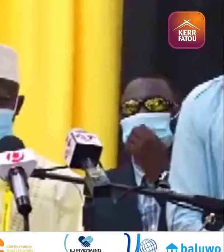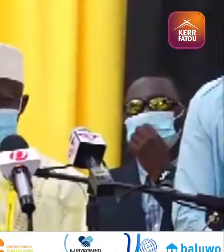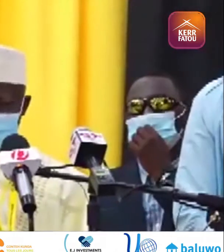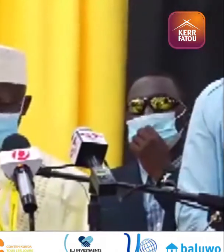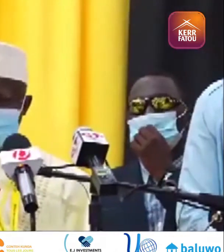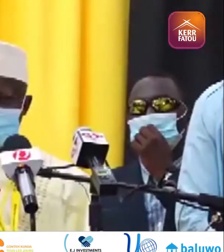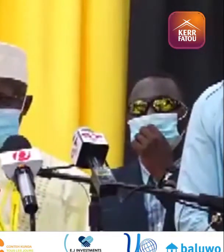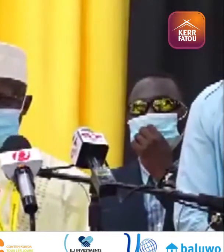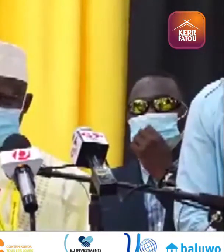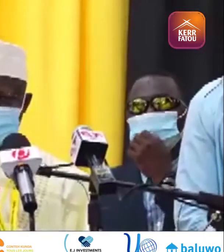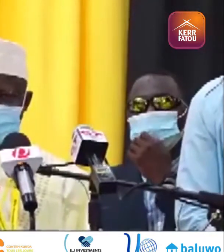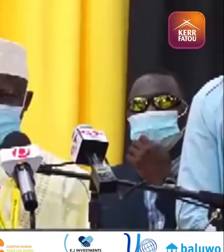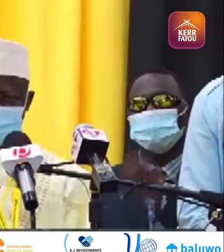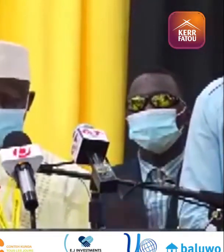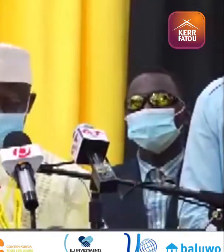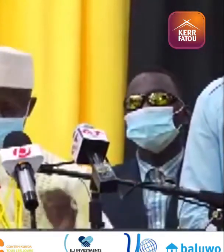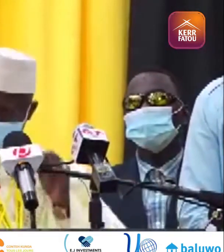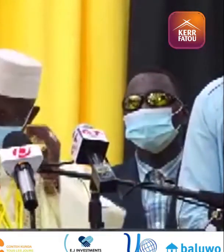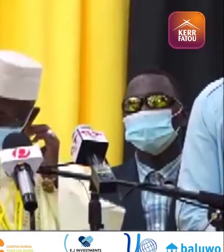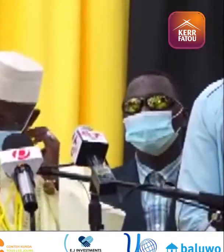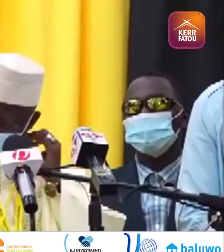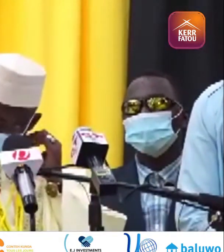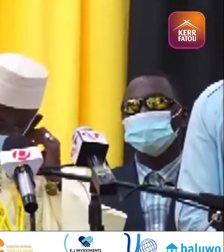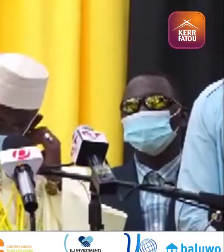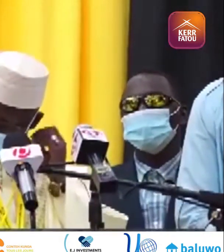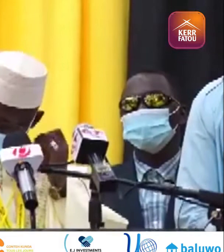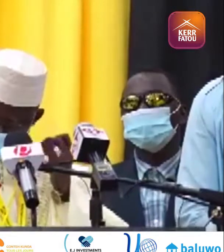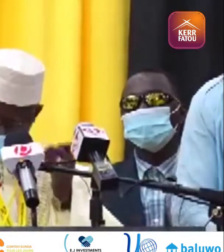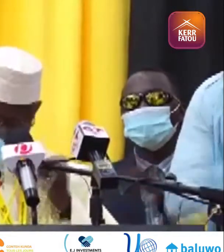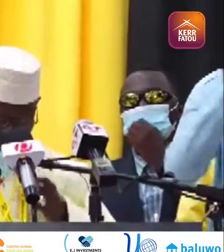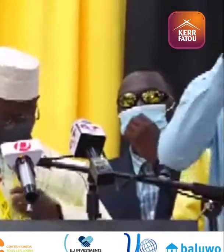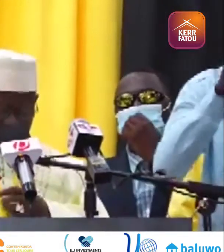Thank you, Democracy, thank you.